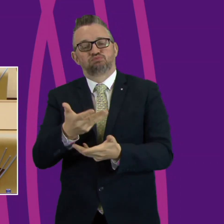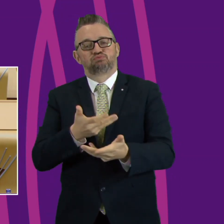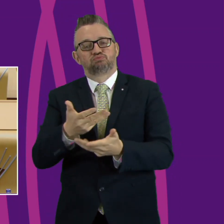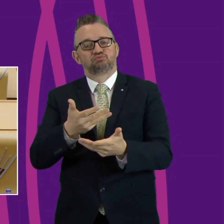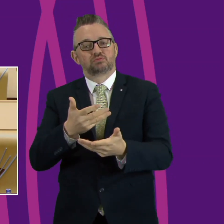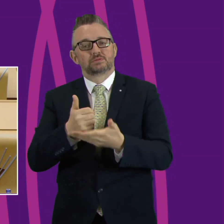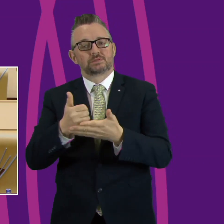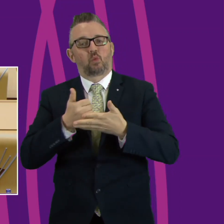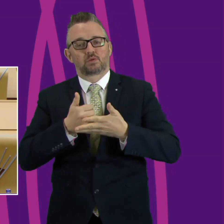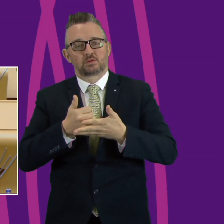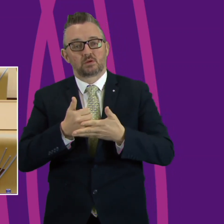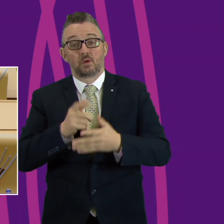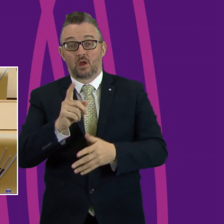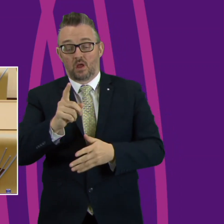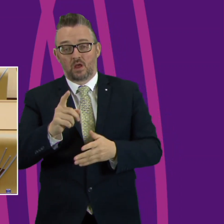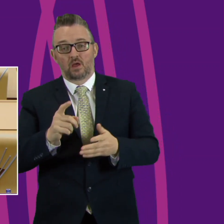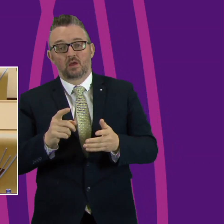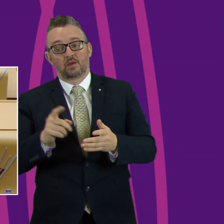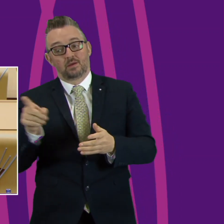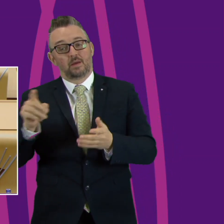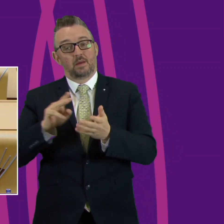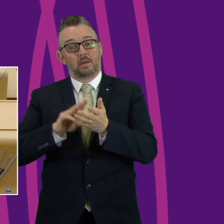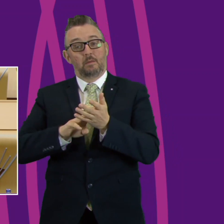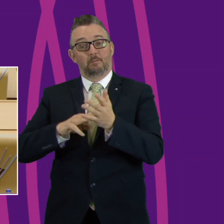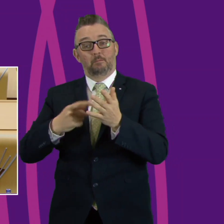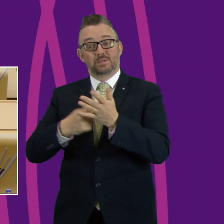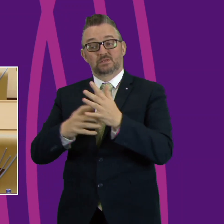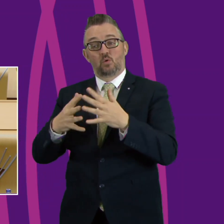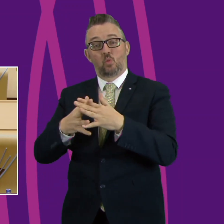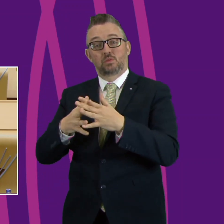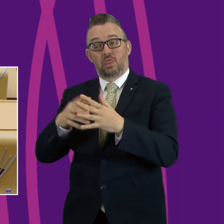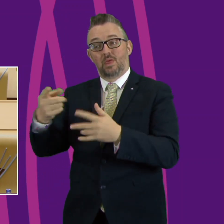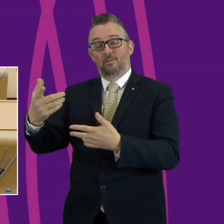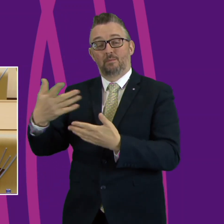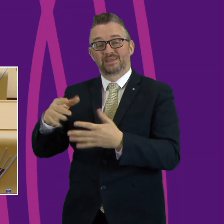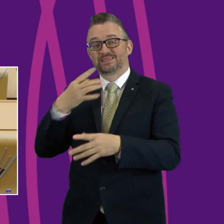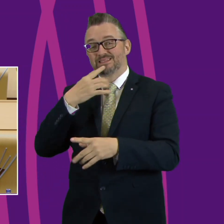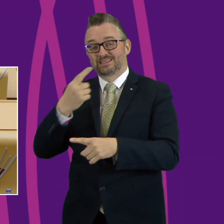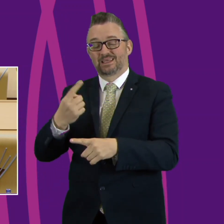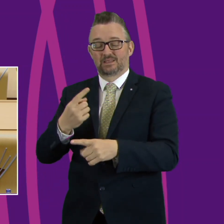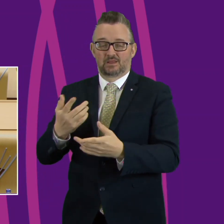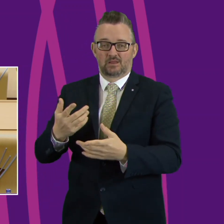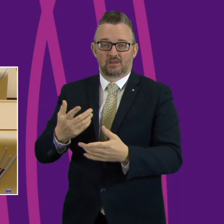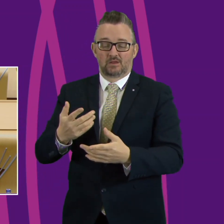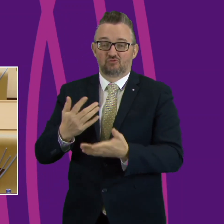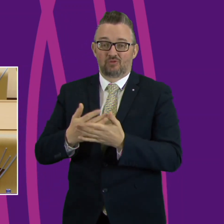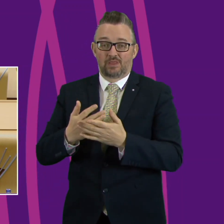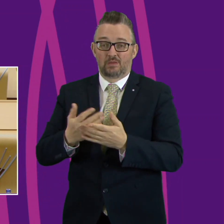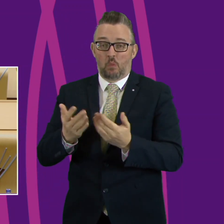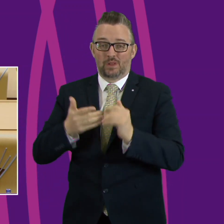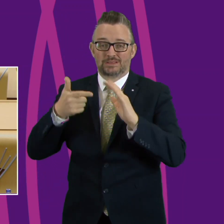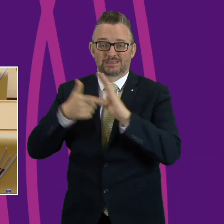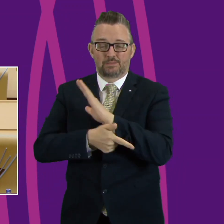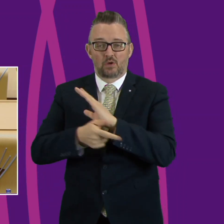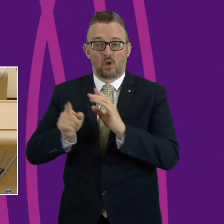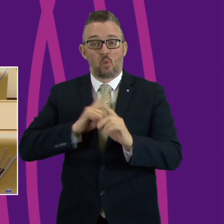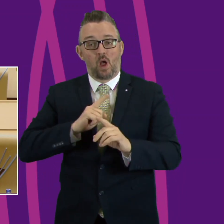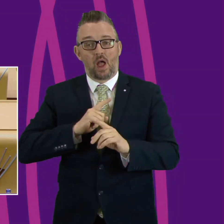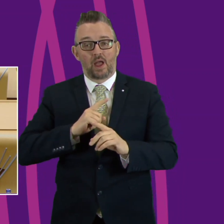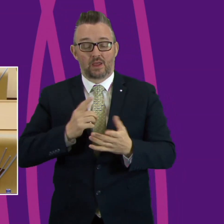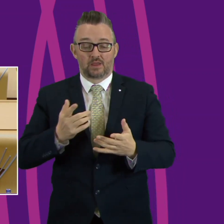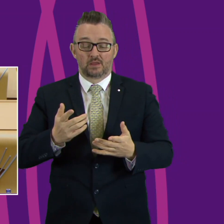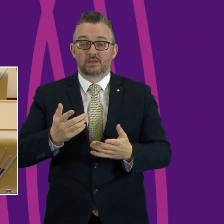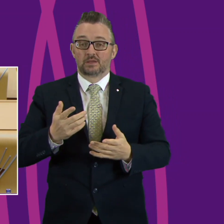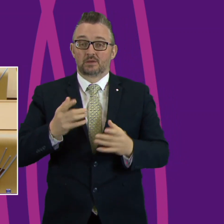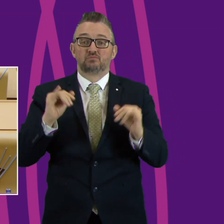However, what Mr Whittle is referring to is more than that. It is about the trauma, particularly